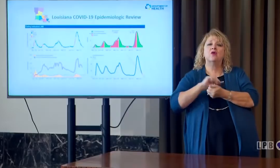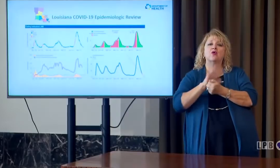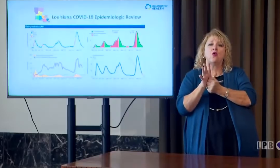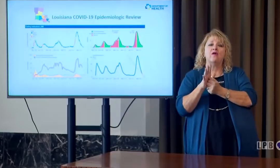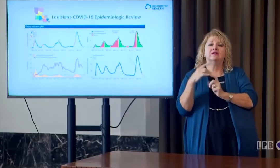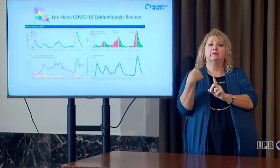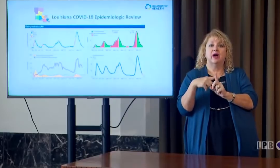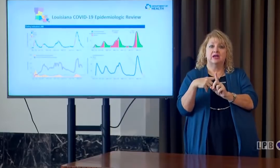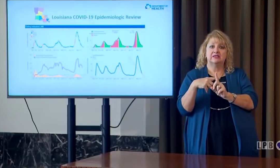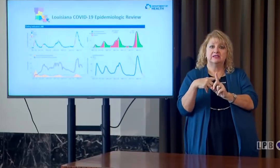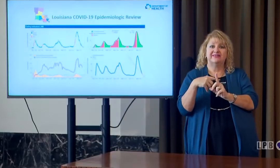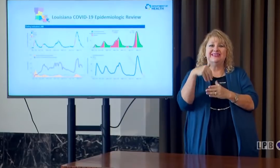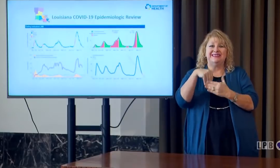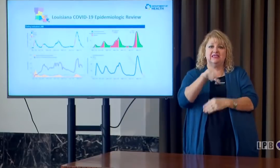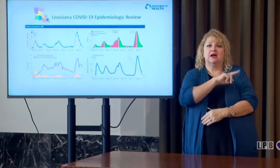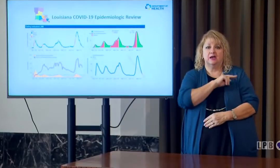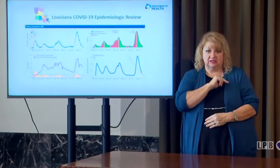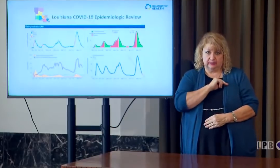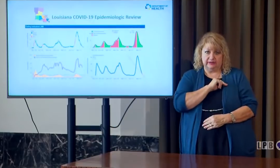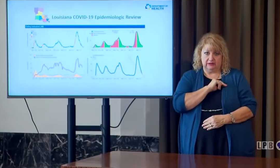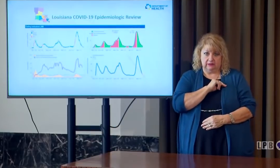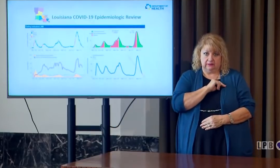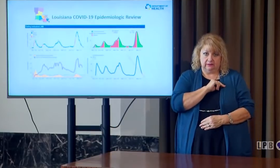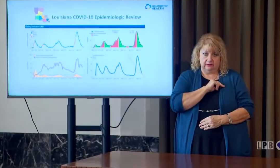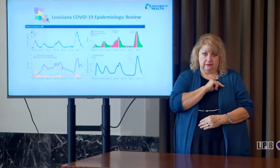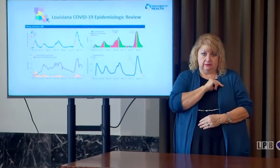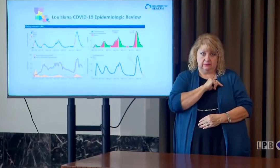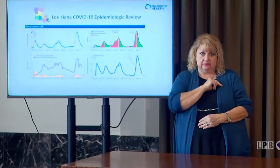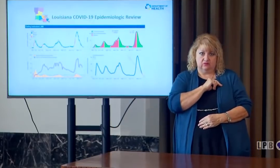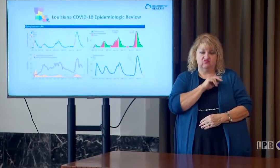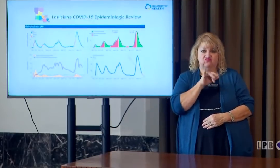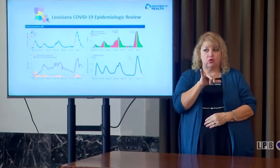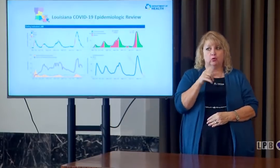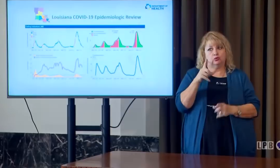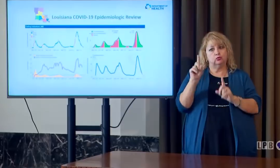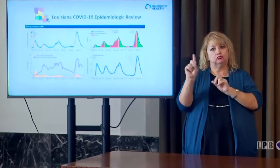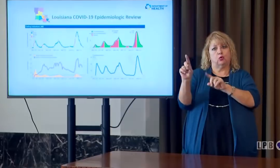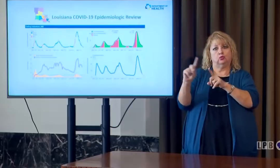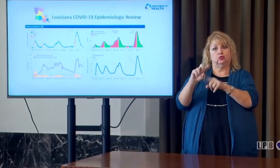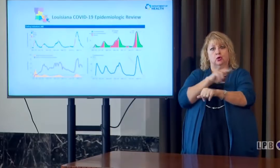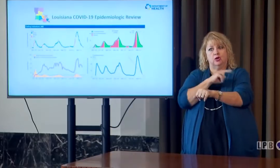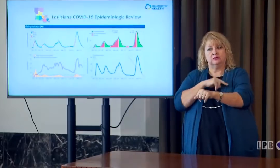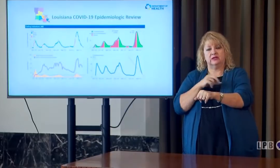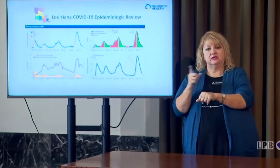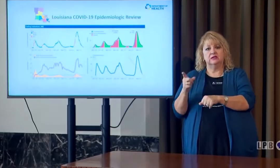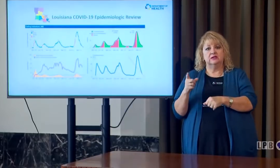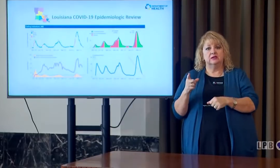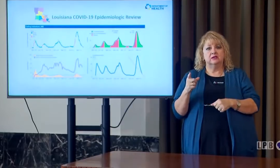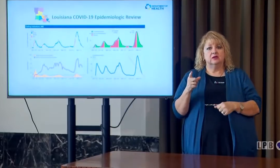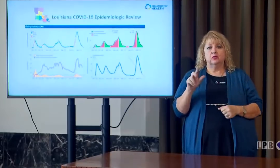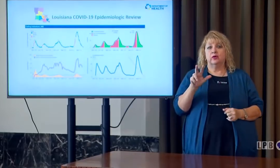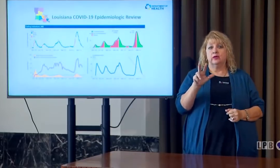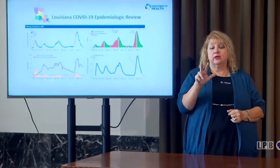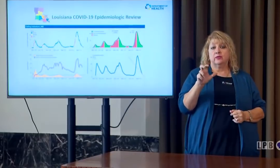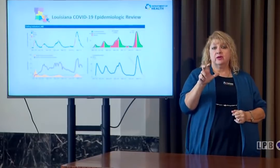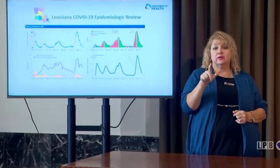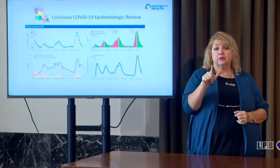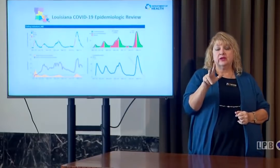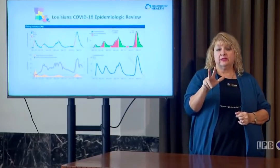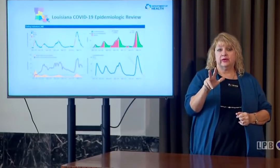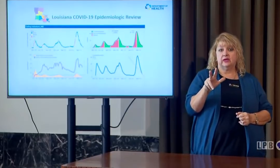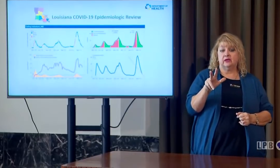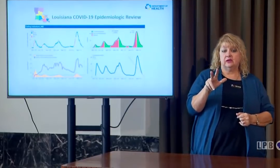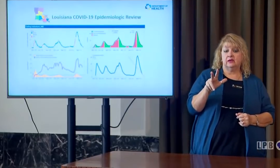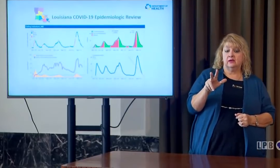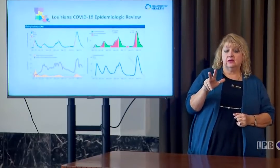COVID-positive patients hospitalized at any point in time in hospital beds throughout the state. Today we're at 323, as the governor said, and